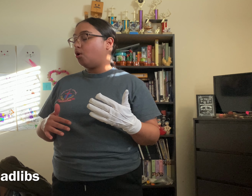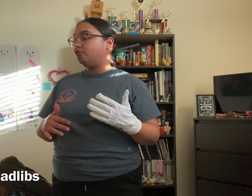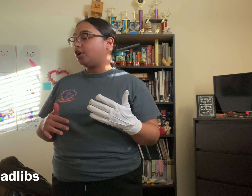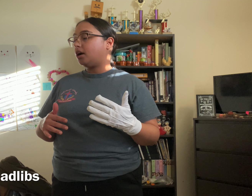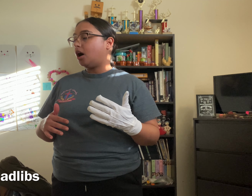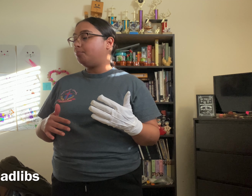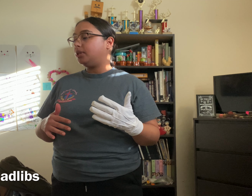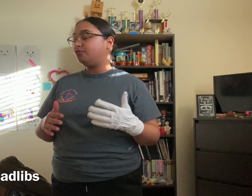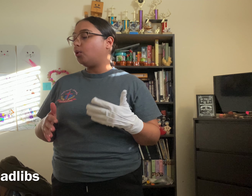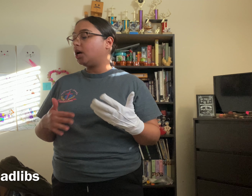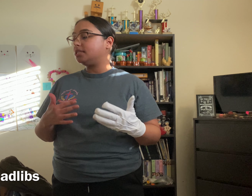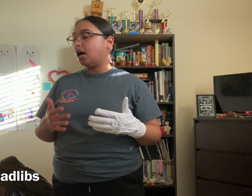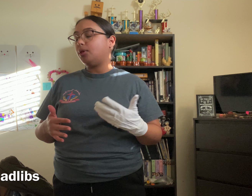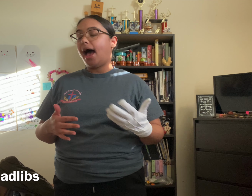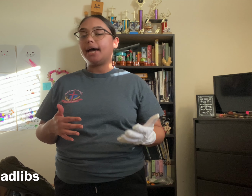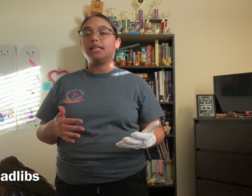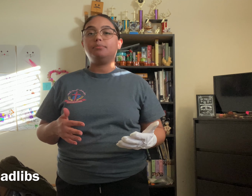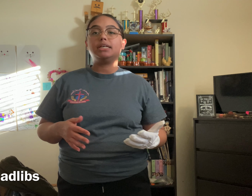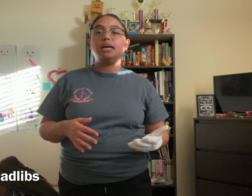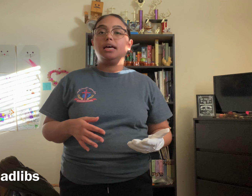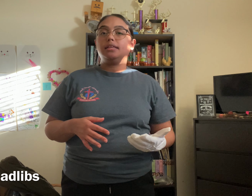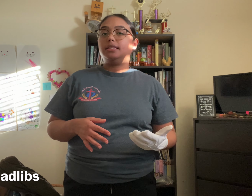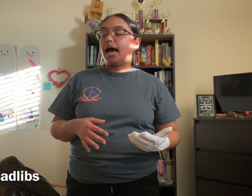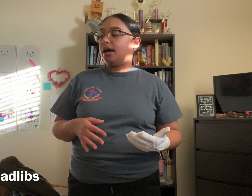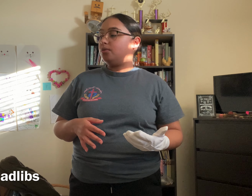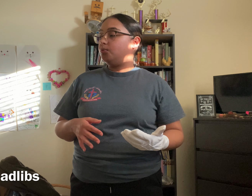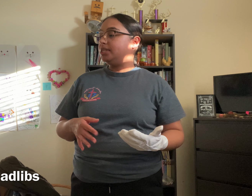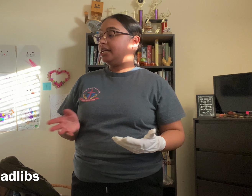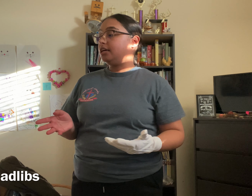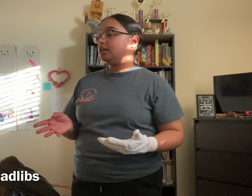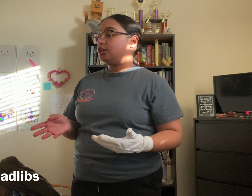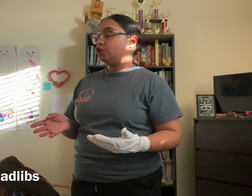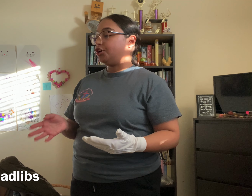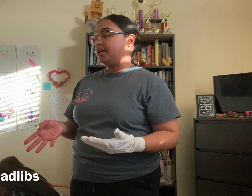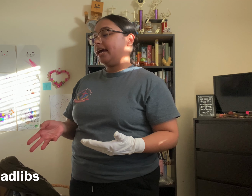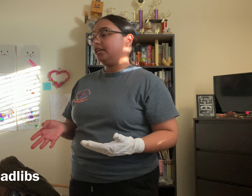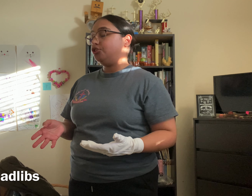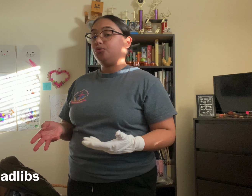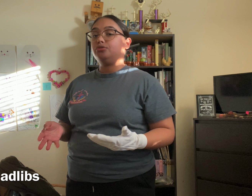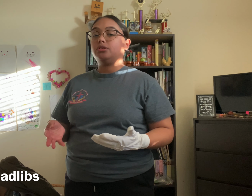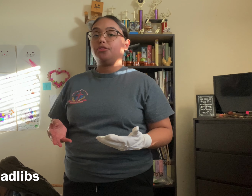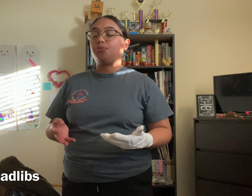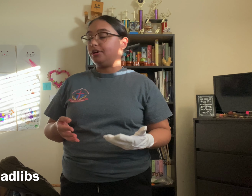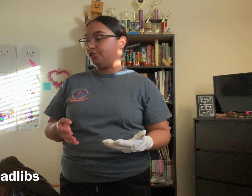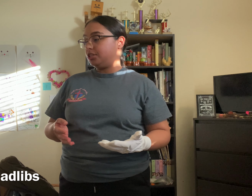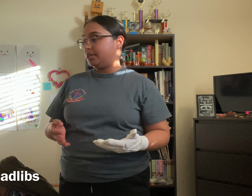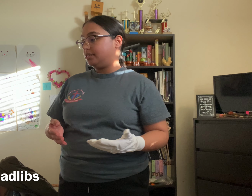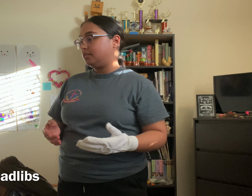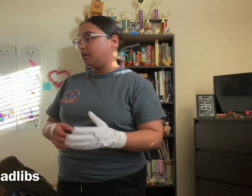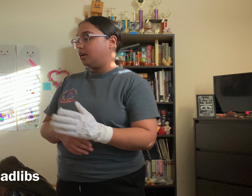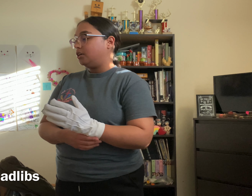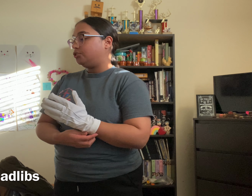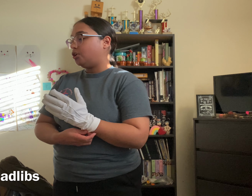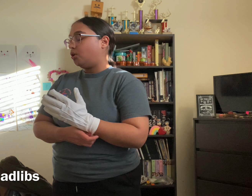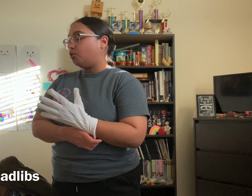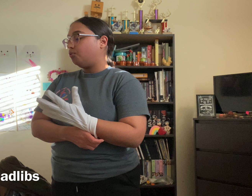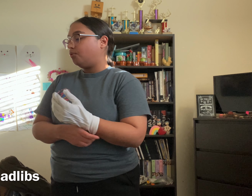over a couple of words, a couple of ad-libs that we didn't learn yet in those 3 verses. So for